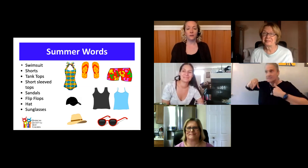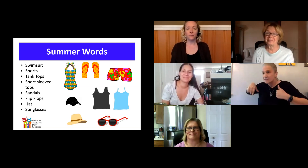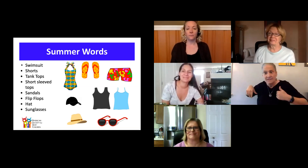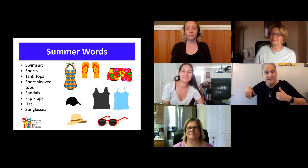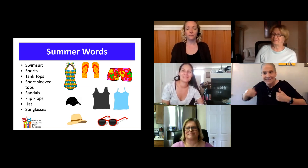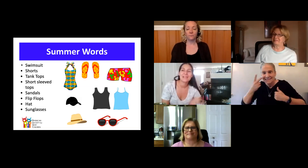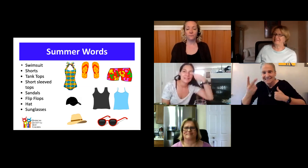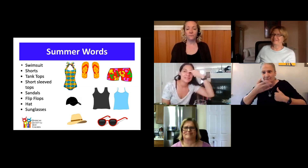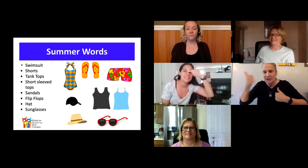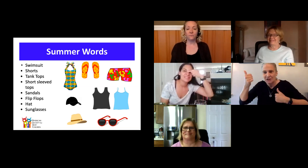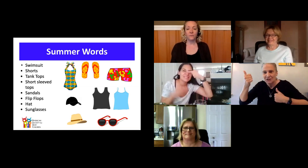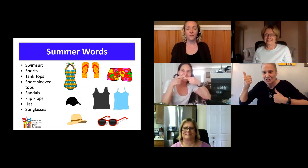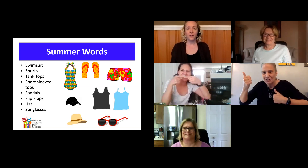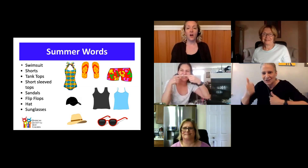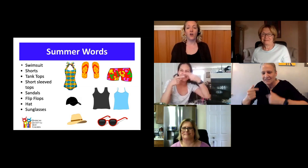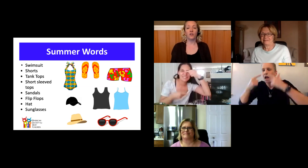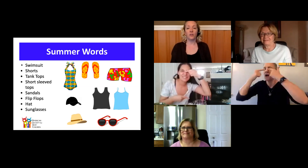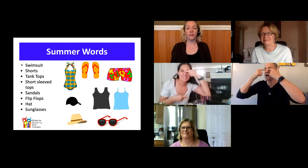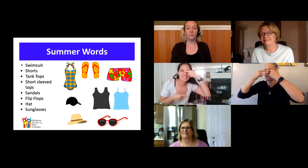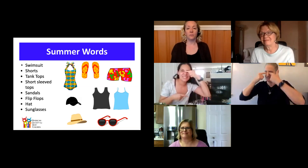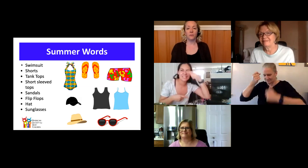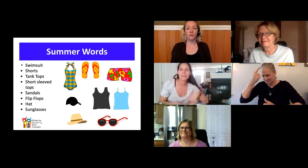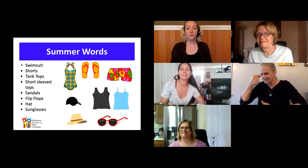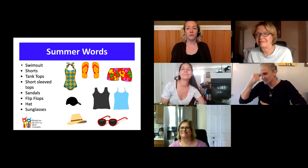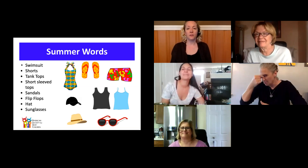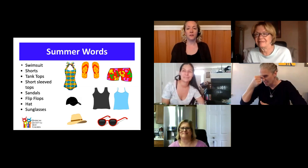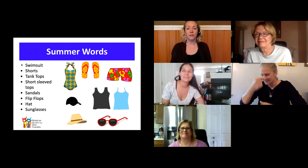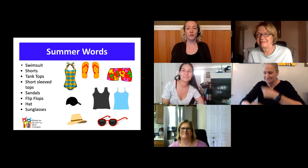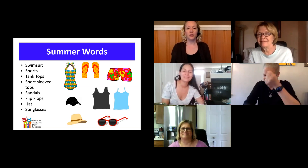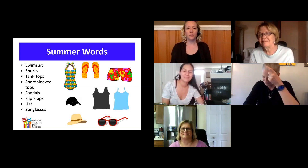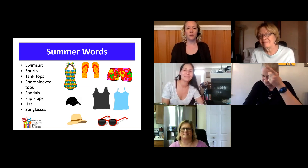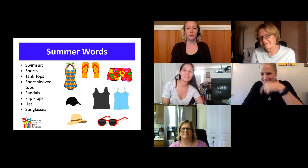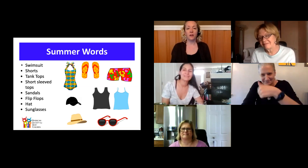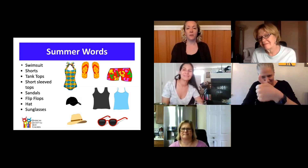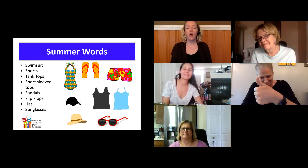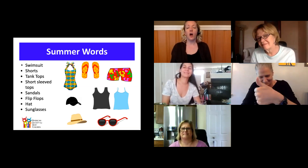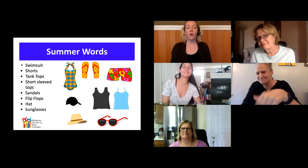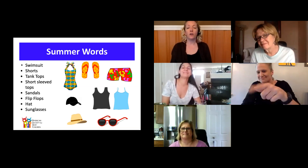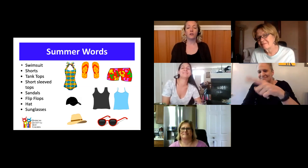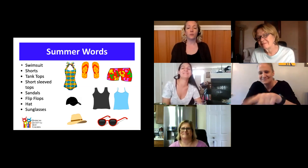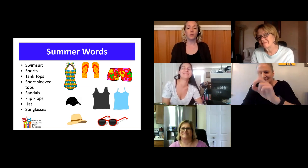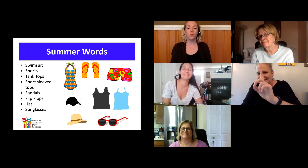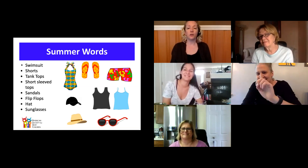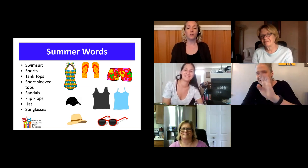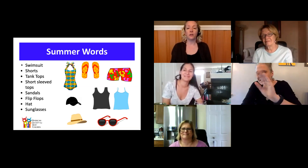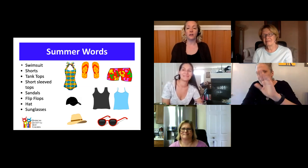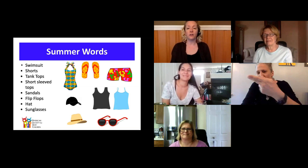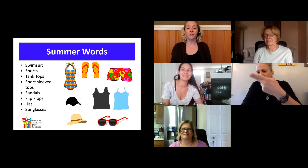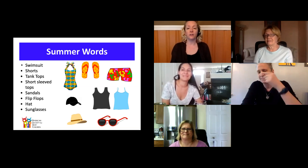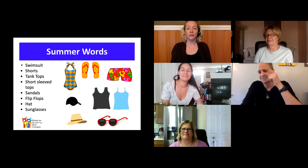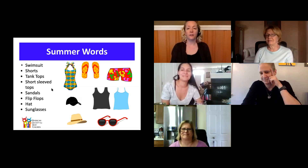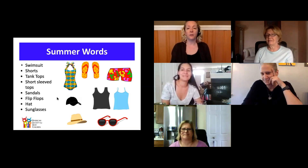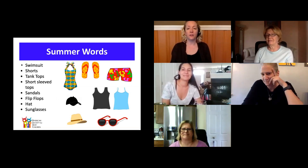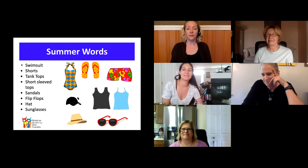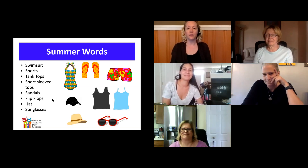Oh, you don't like them, you know, you can see better without them. Oh, it hurts the bridge of your nose. I hear you. That makes sense. That makes sense.